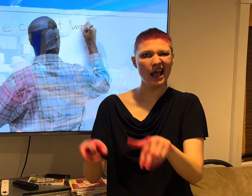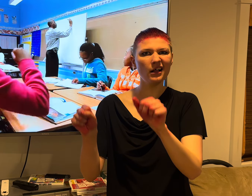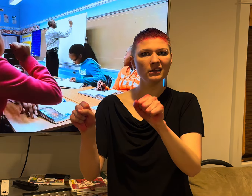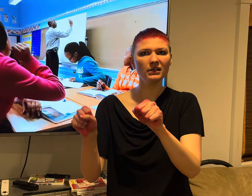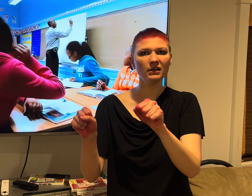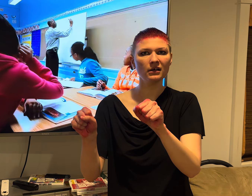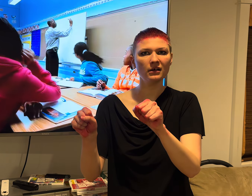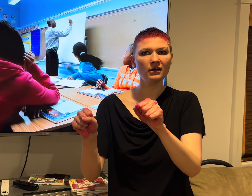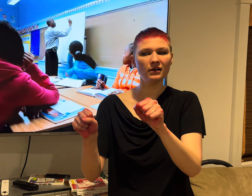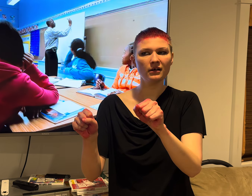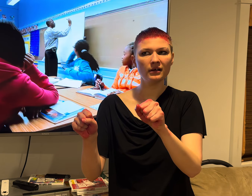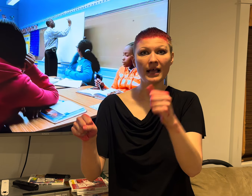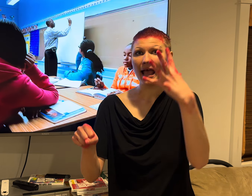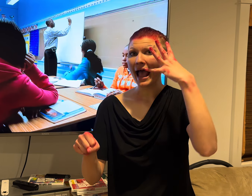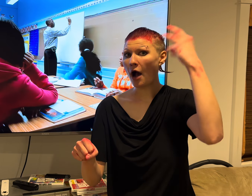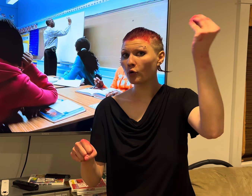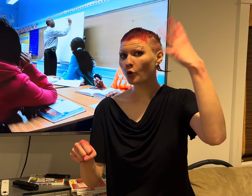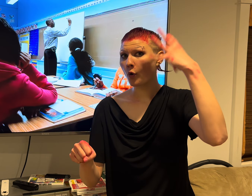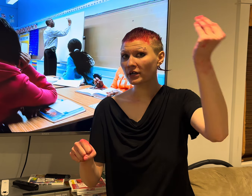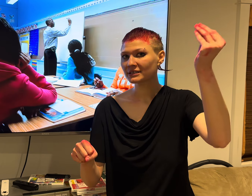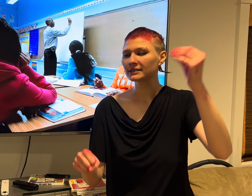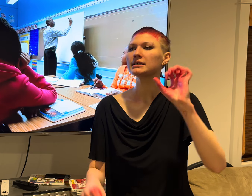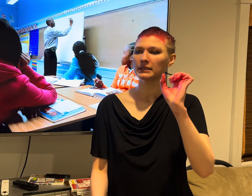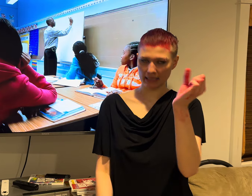was held outdoors. Yes.